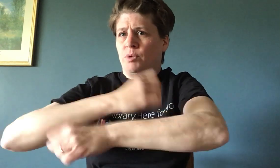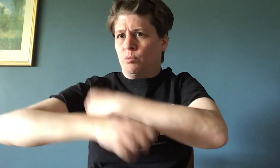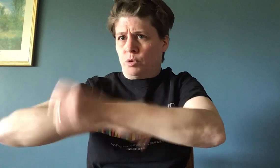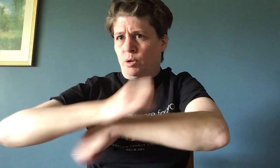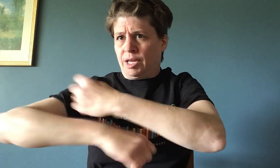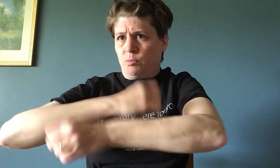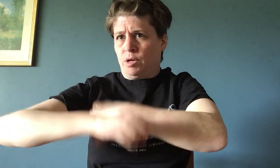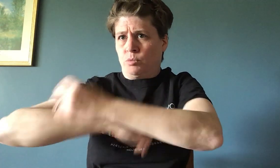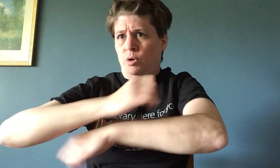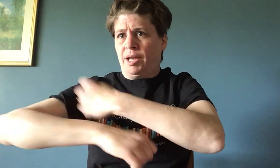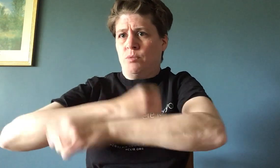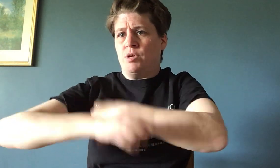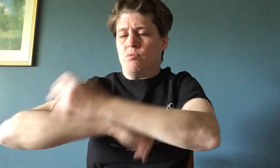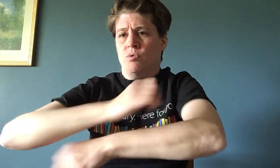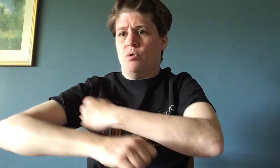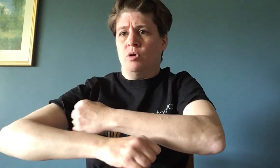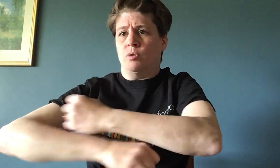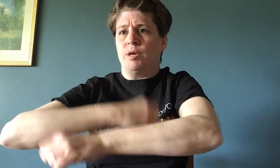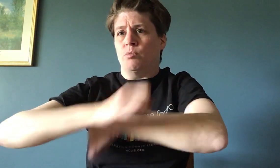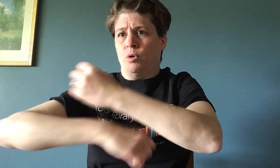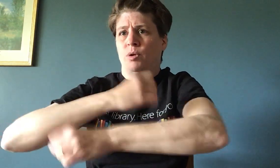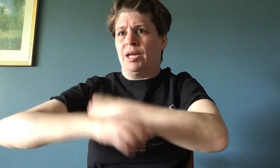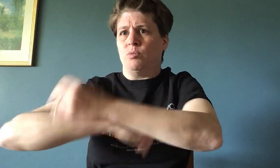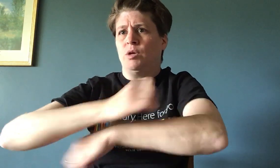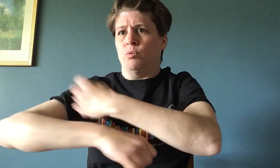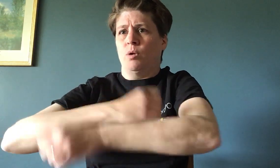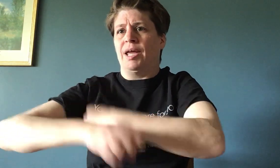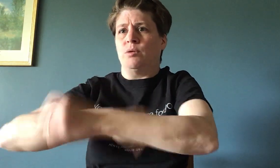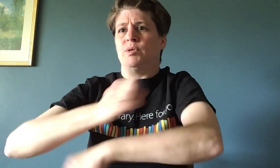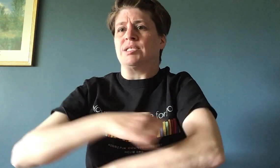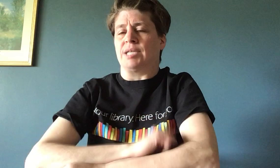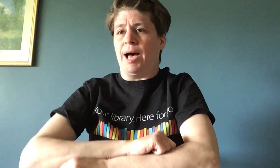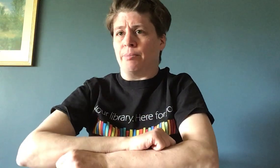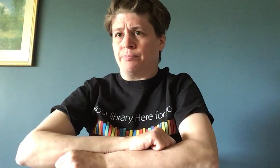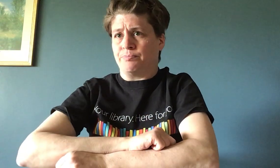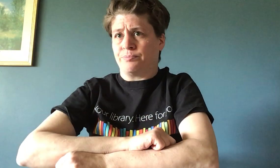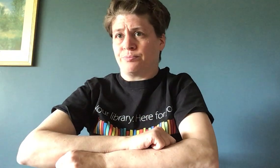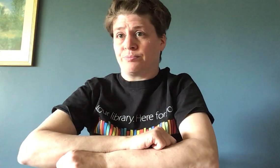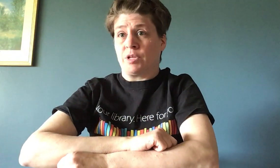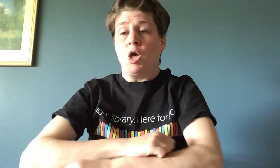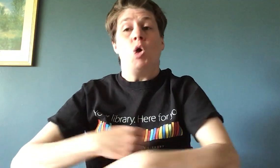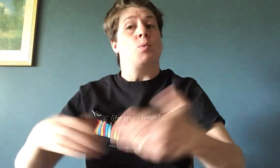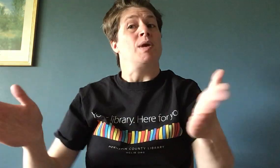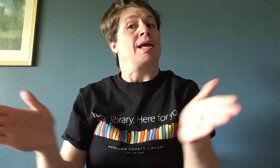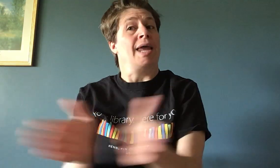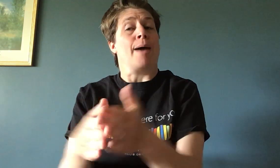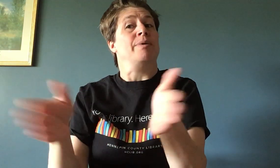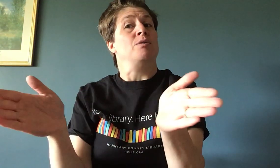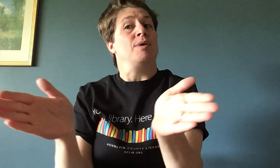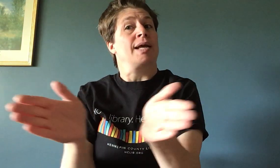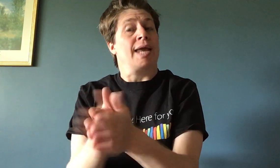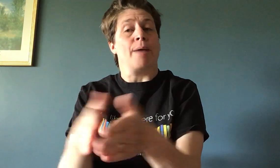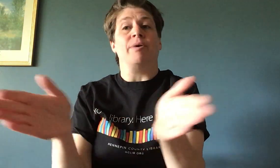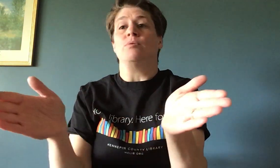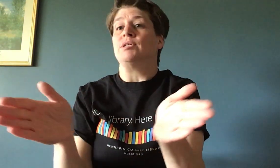we roll and we roll and we roll. We roll and we roll and we stop. We clap and we clap and we